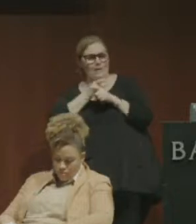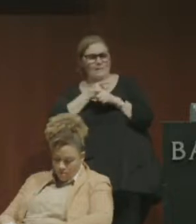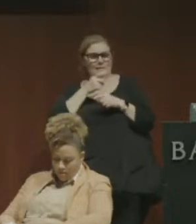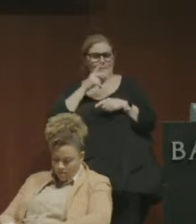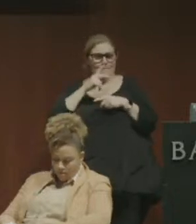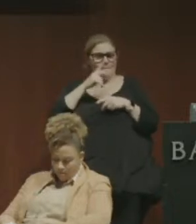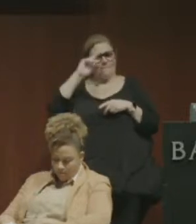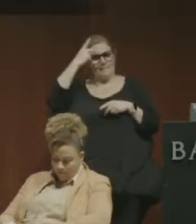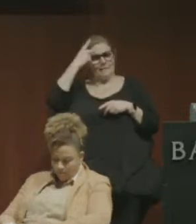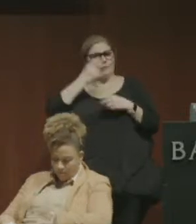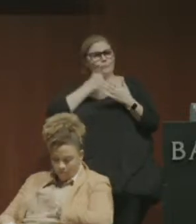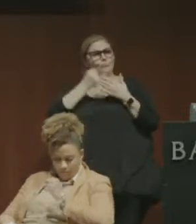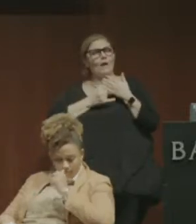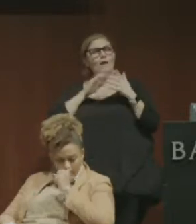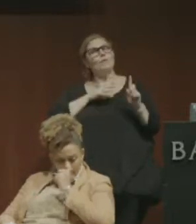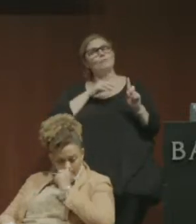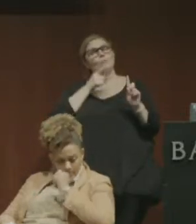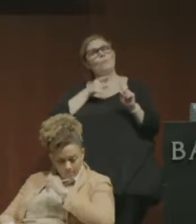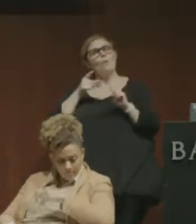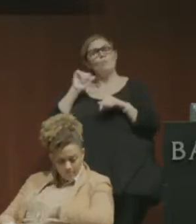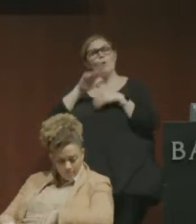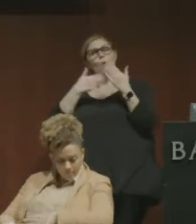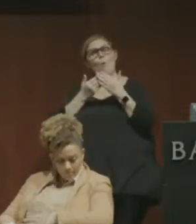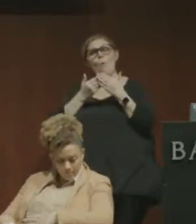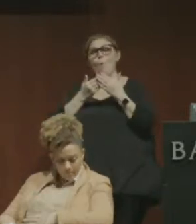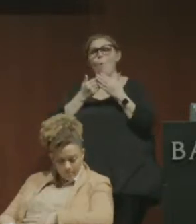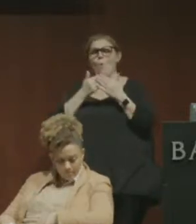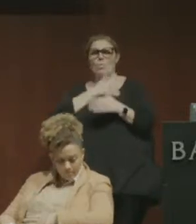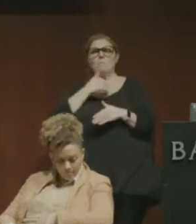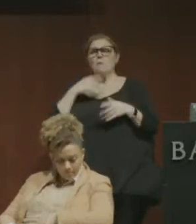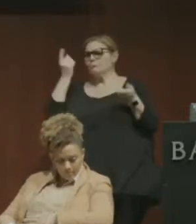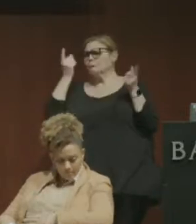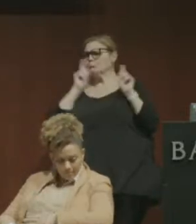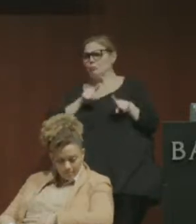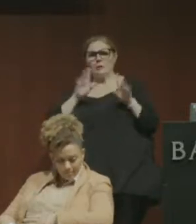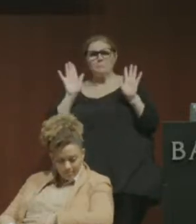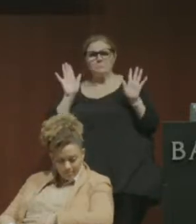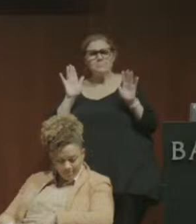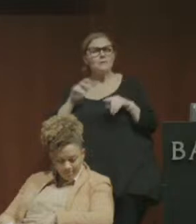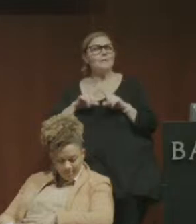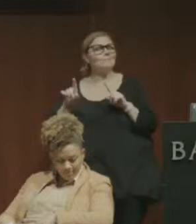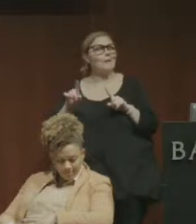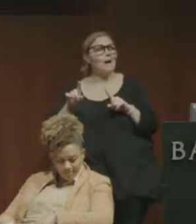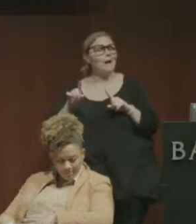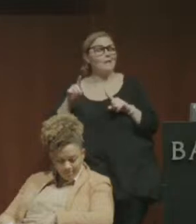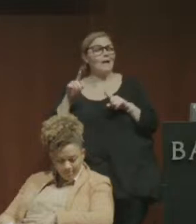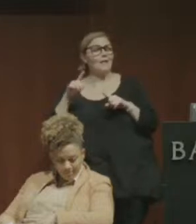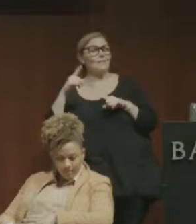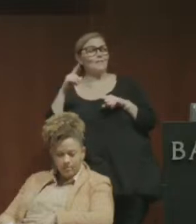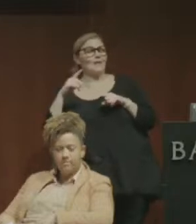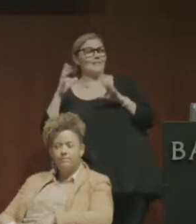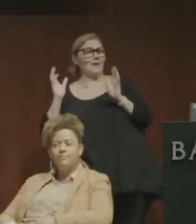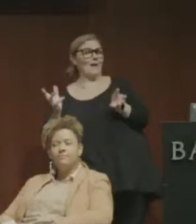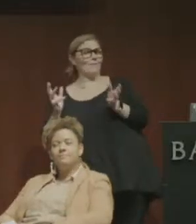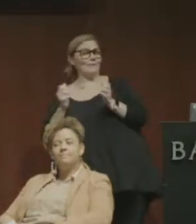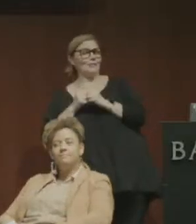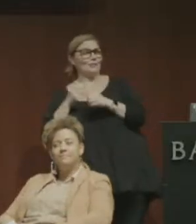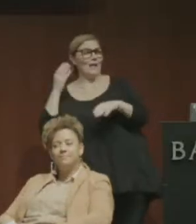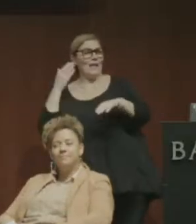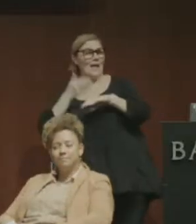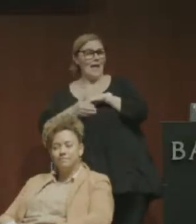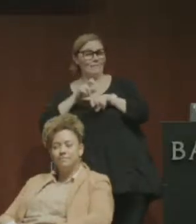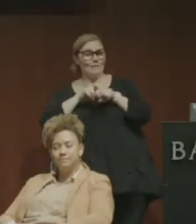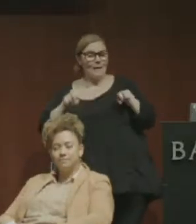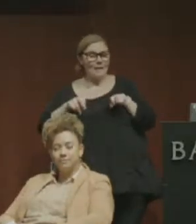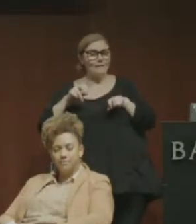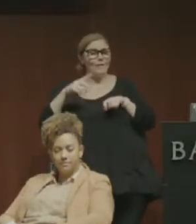project. And those were points that all the attendees could agree with. But the Q&A conversations following every